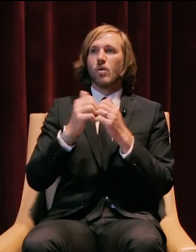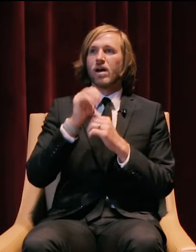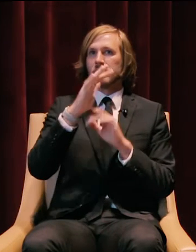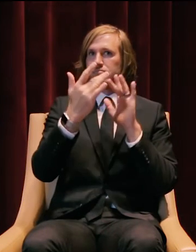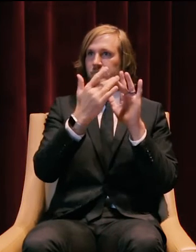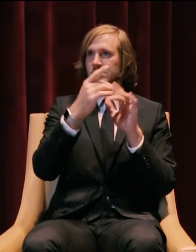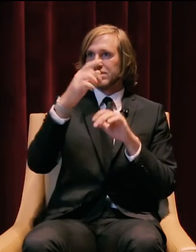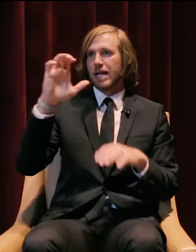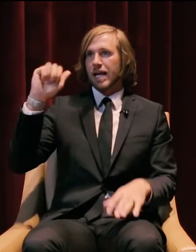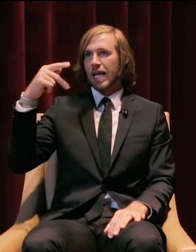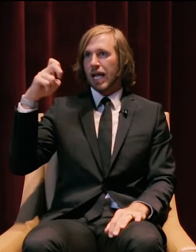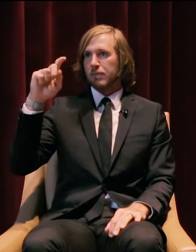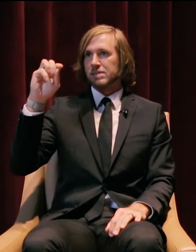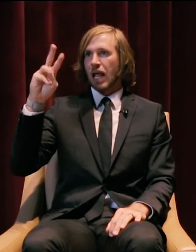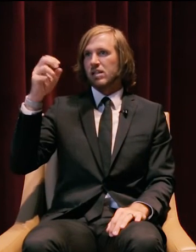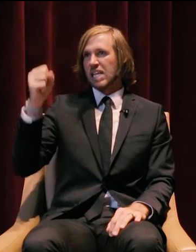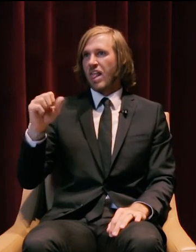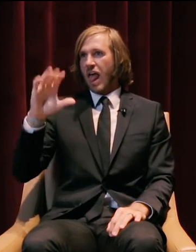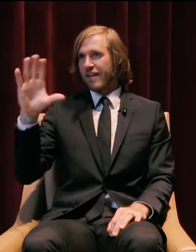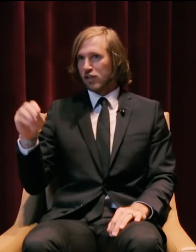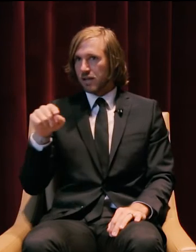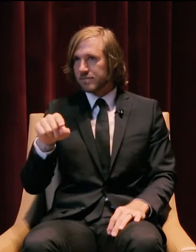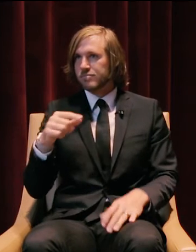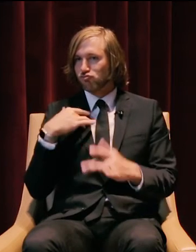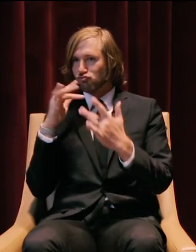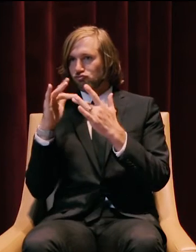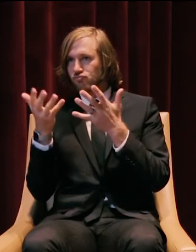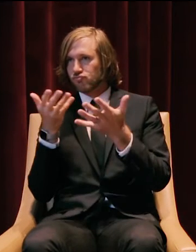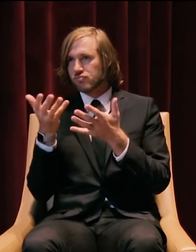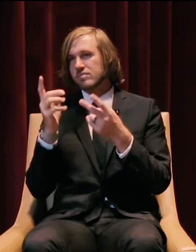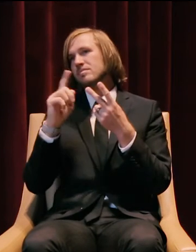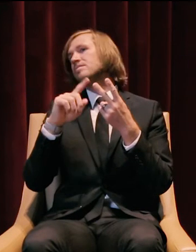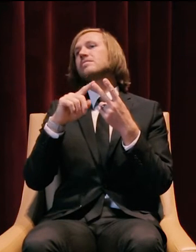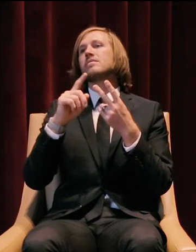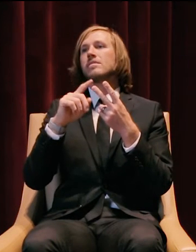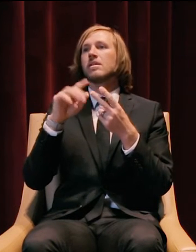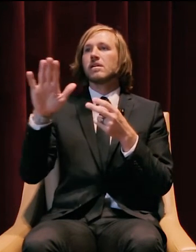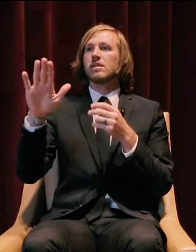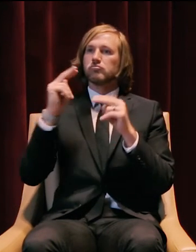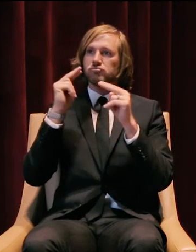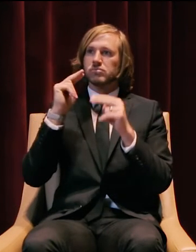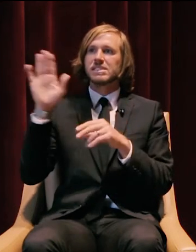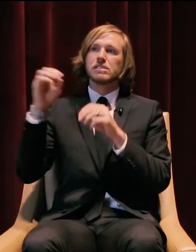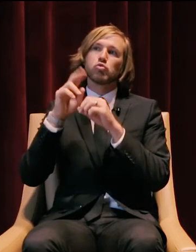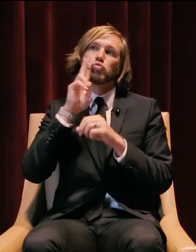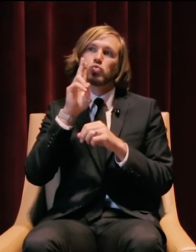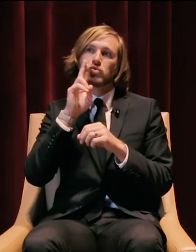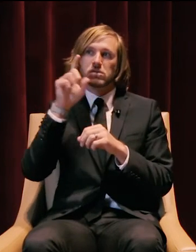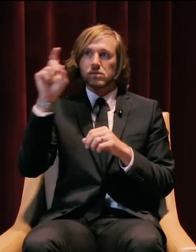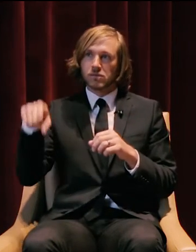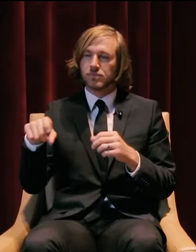my contacts in Cape Town, South Africa. Talk to my contacts on the status of deals in Houston,